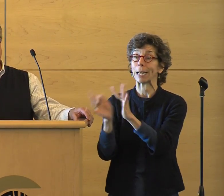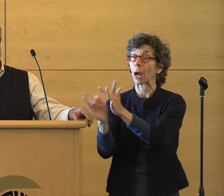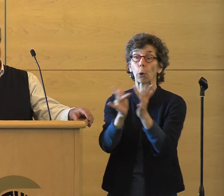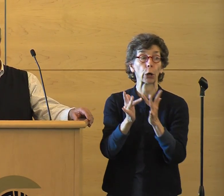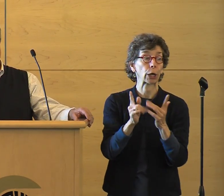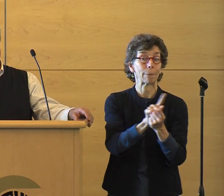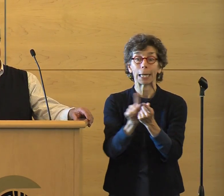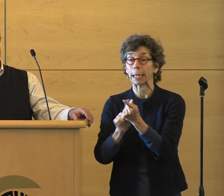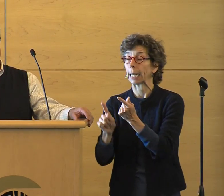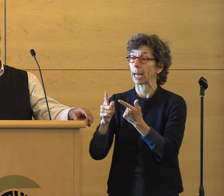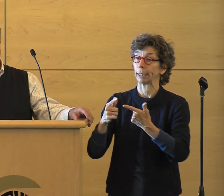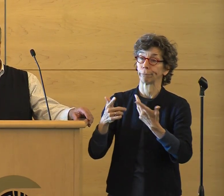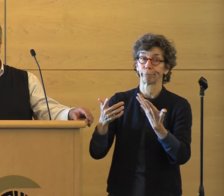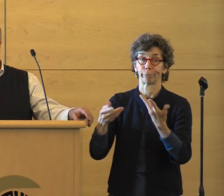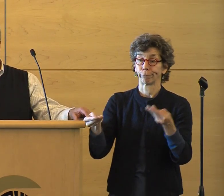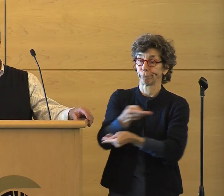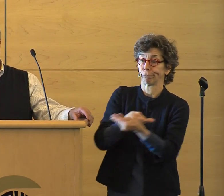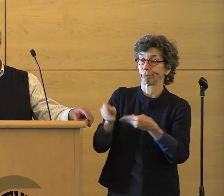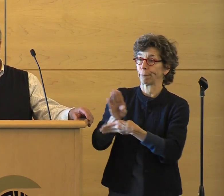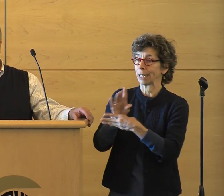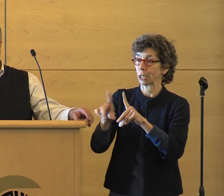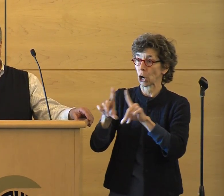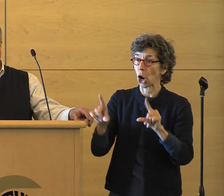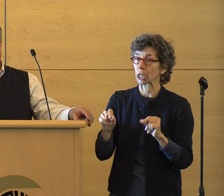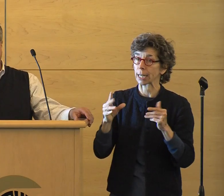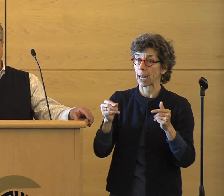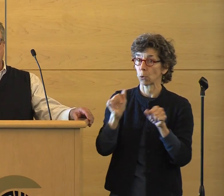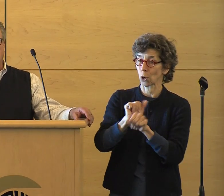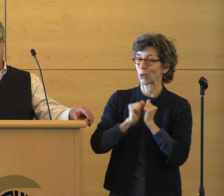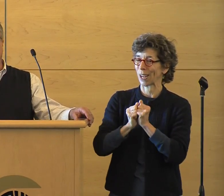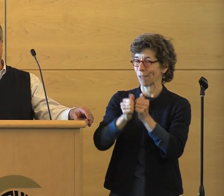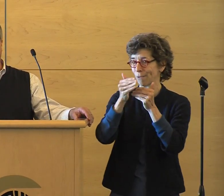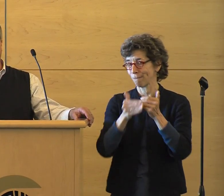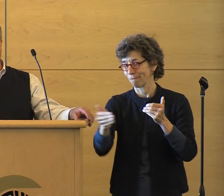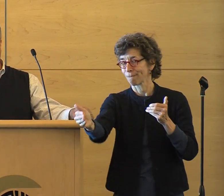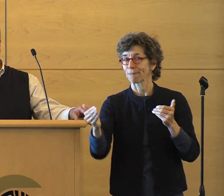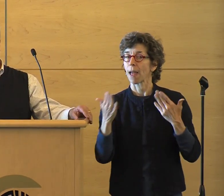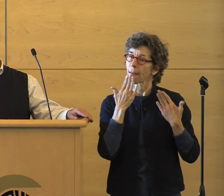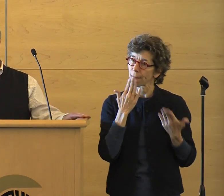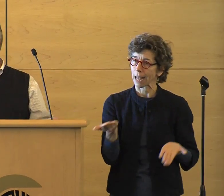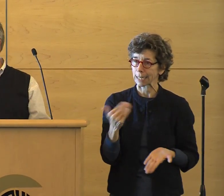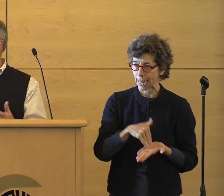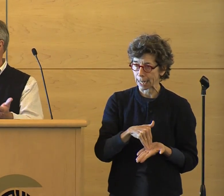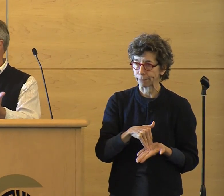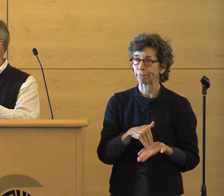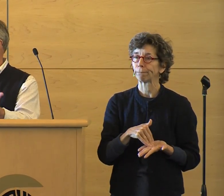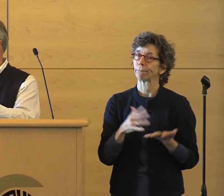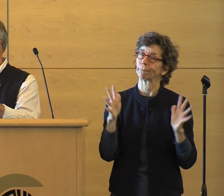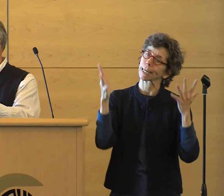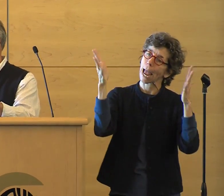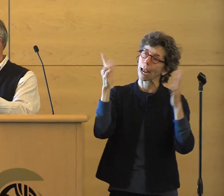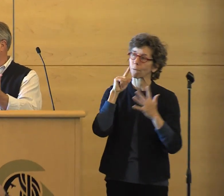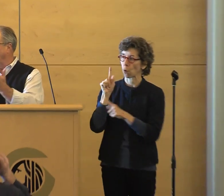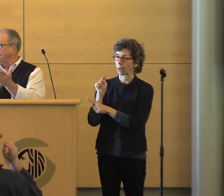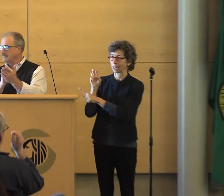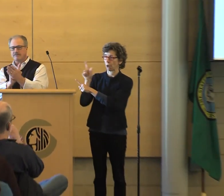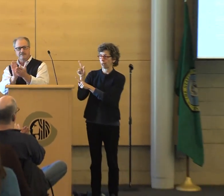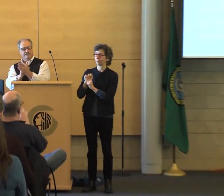that we really encourage with the Universal Design Council is getting people of like minds together. So I encourage